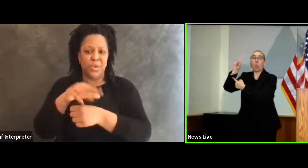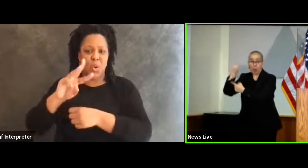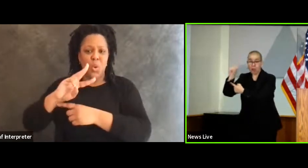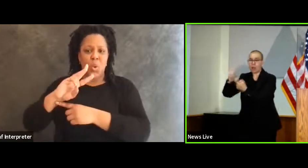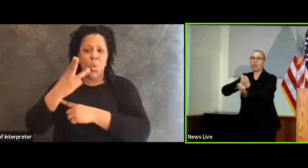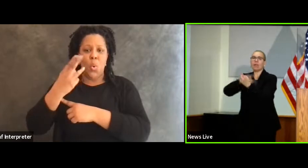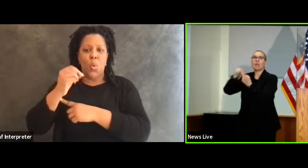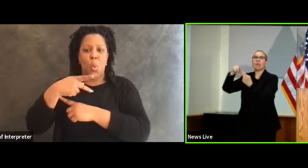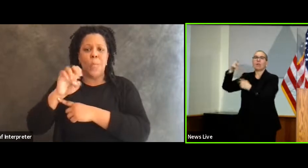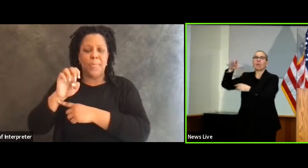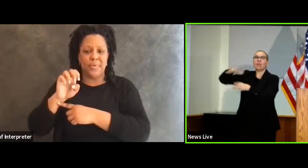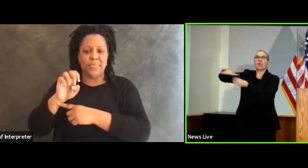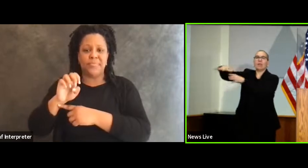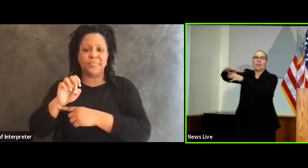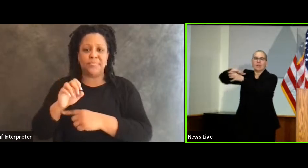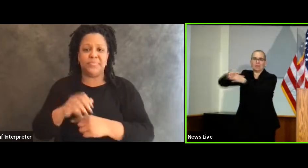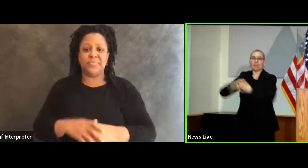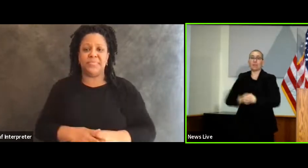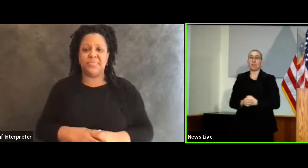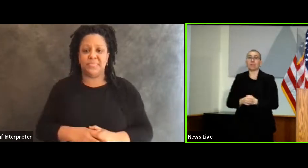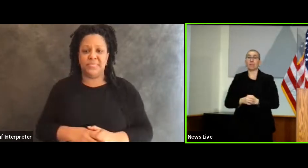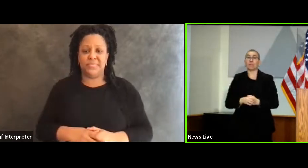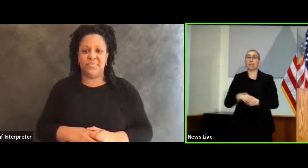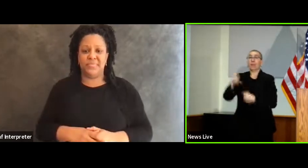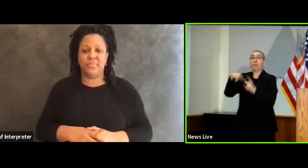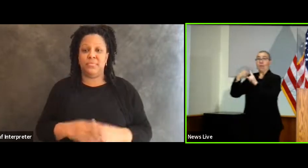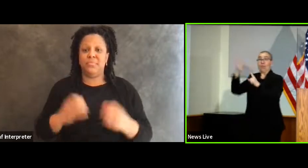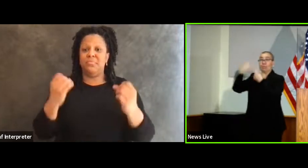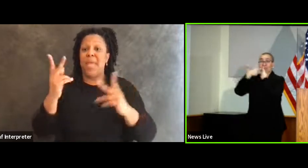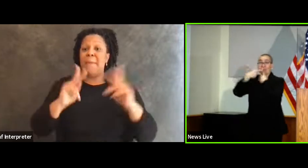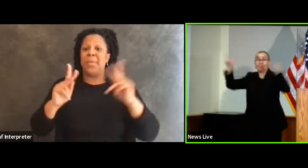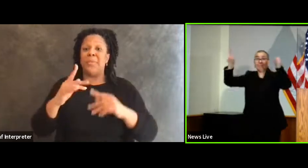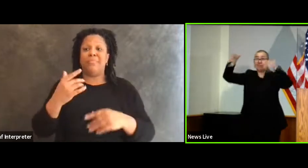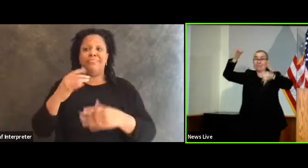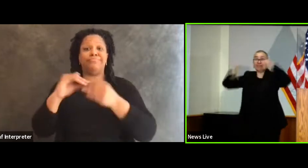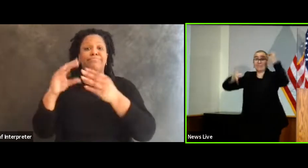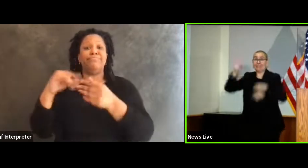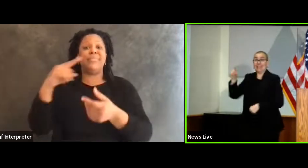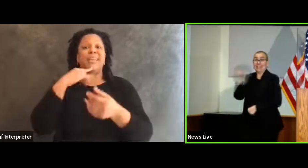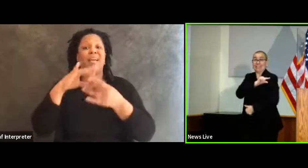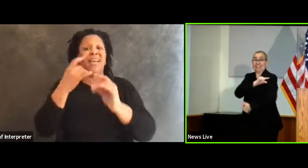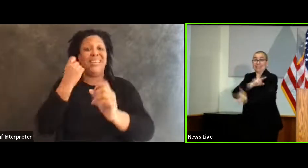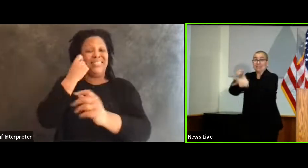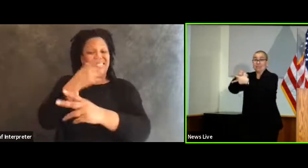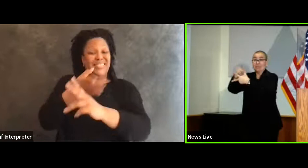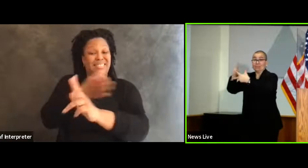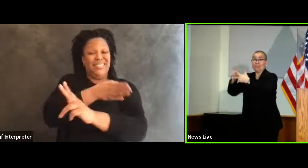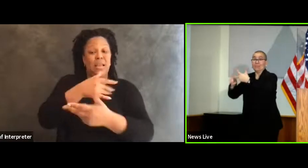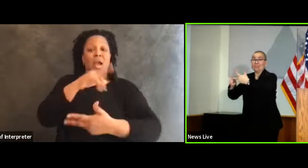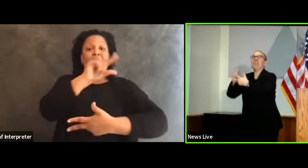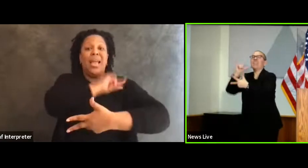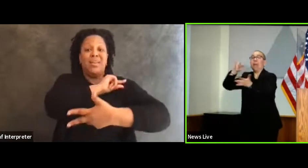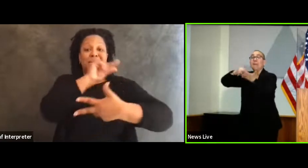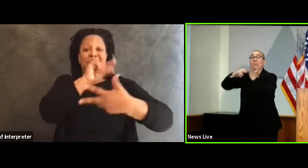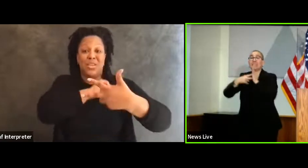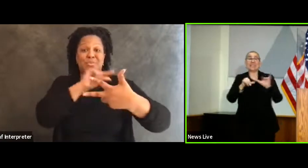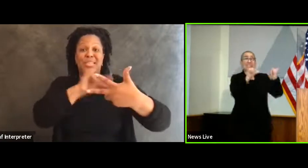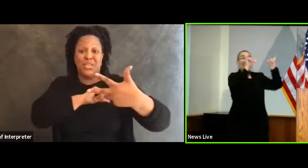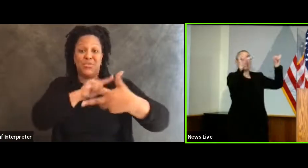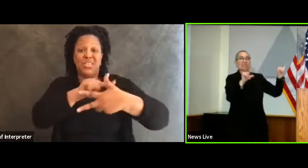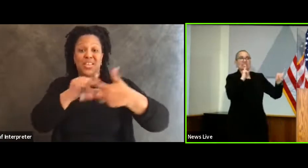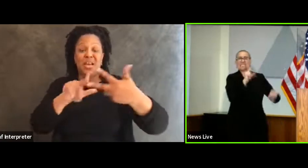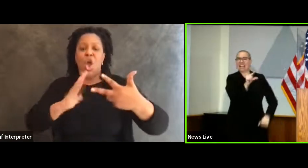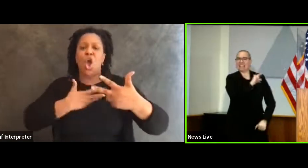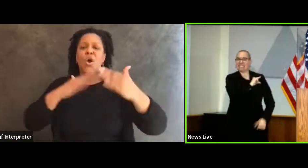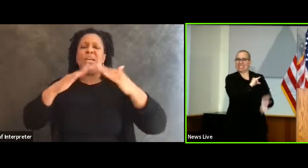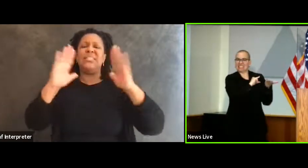verdict, we had a guilty system. And it is time that this GOP Senate act on this reality. As